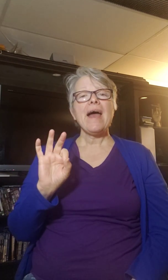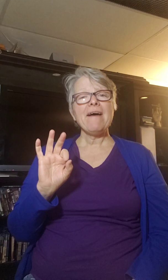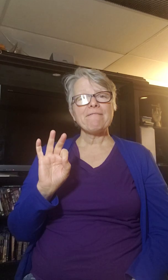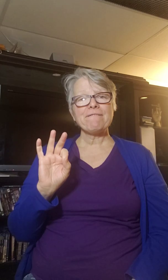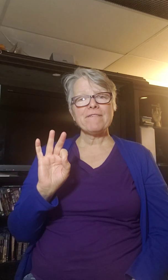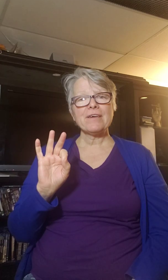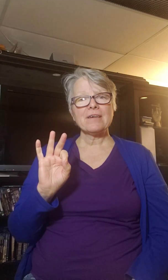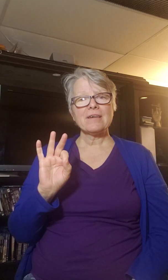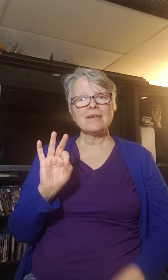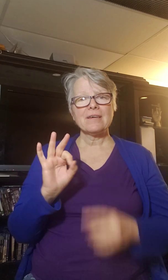F.